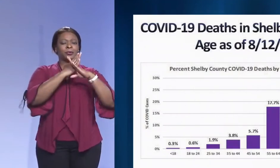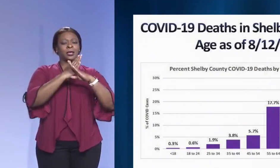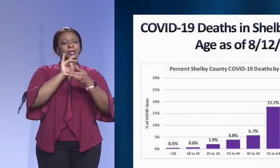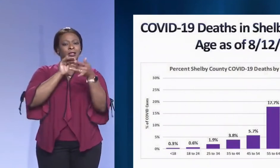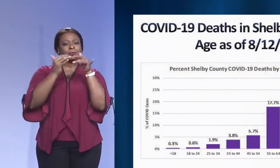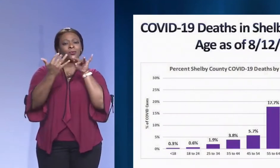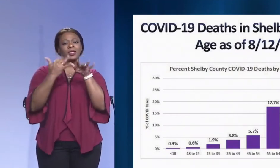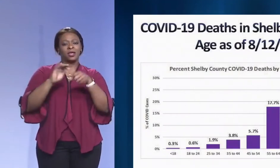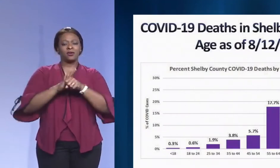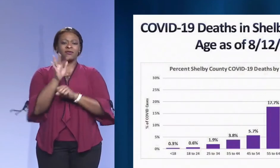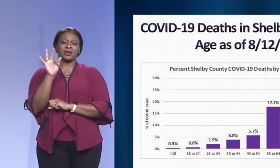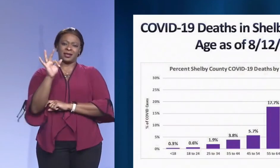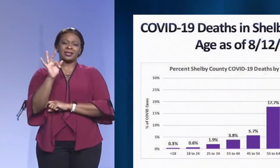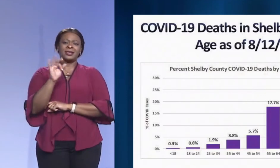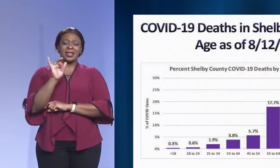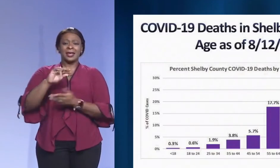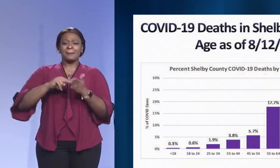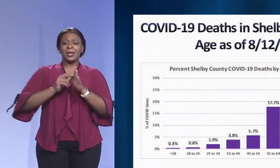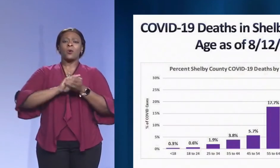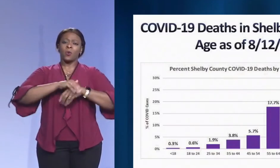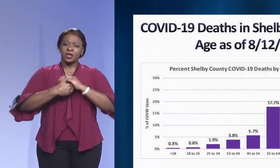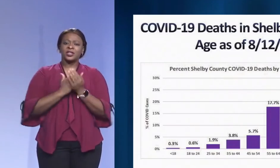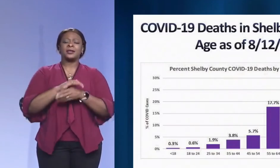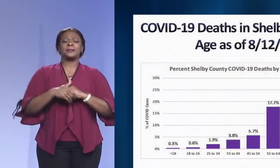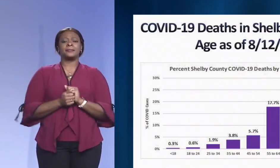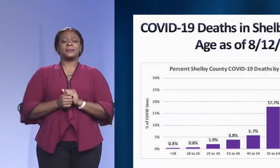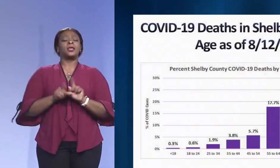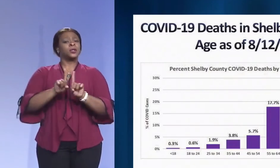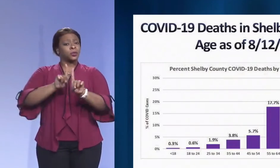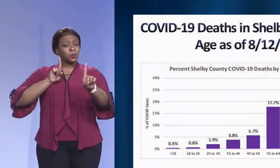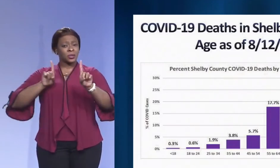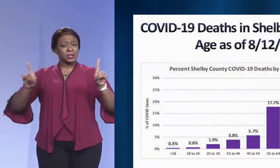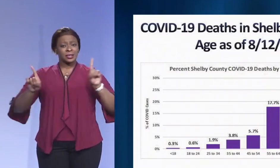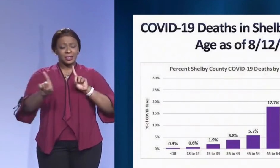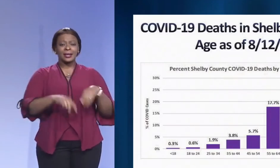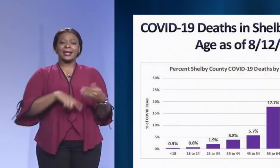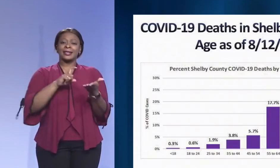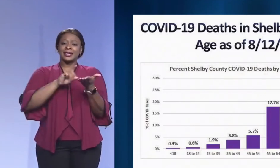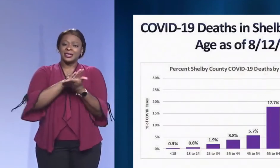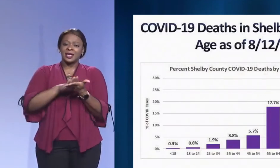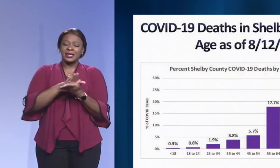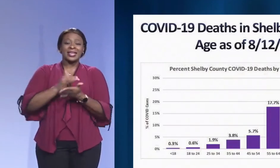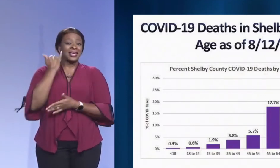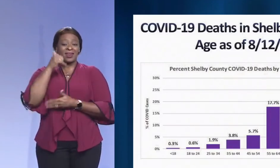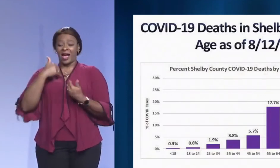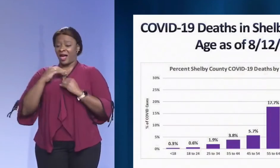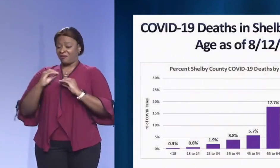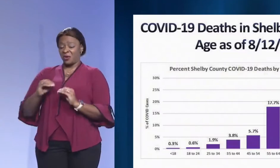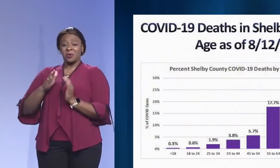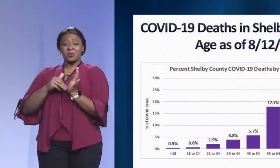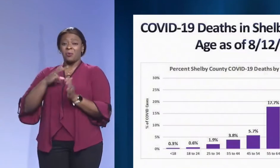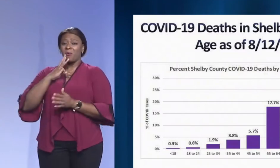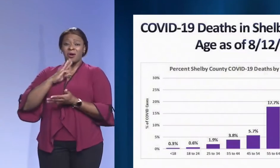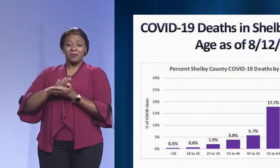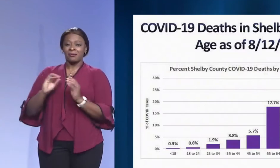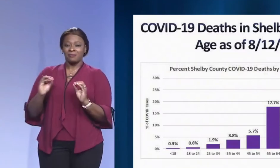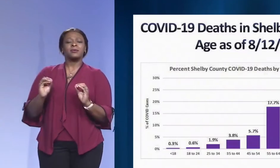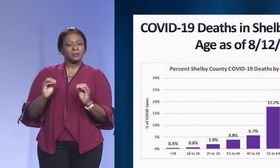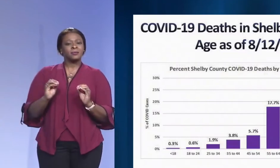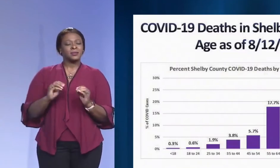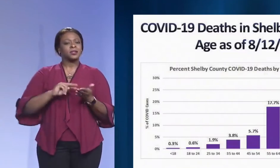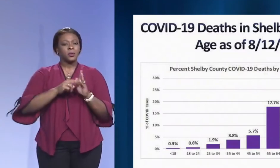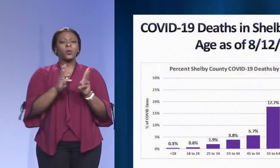COVID-19. And that means hand washing, social distancing, use hand sanitizer if you don't have access to soap and water. It does